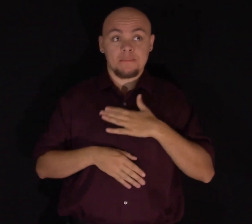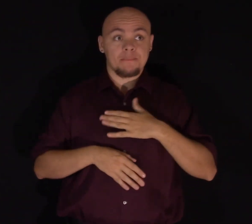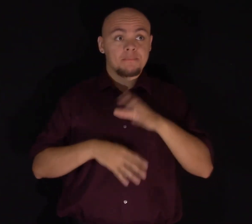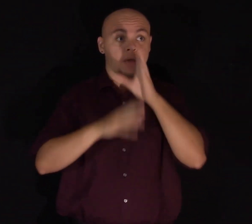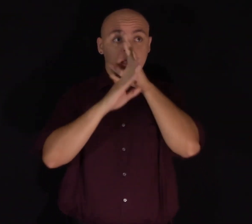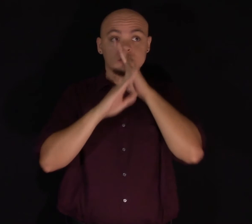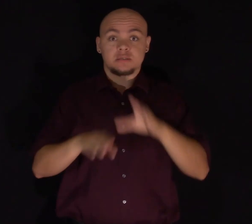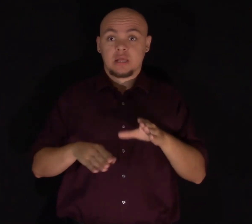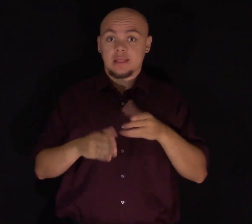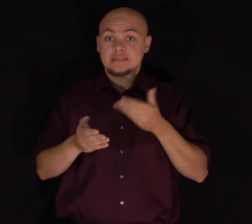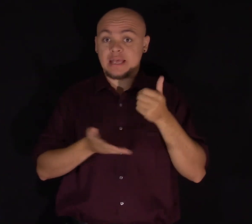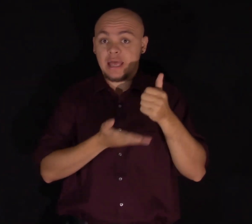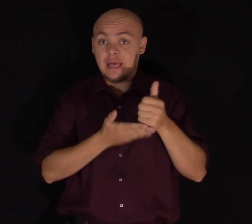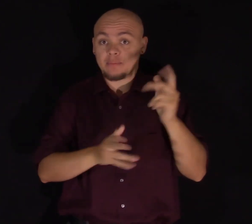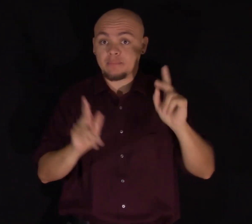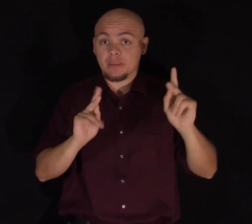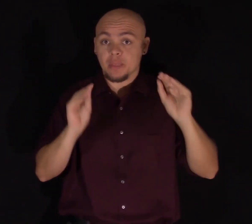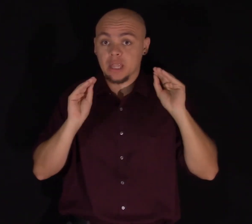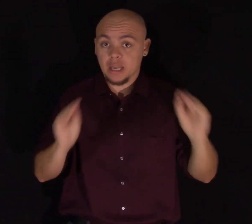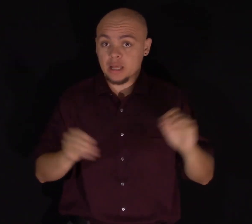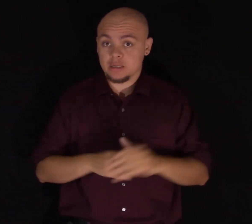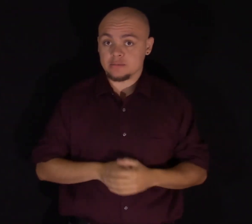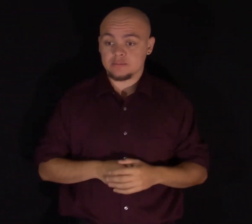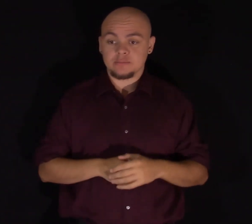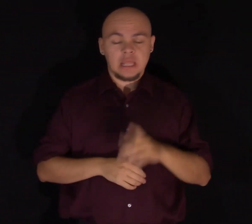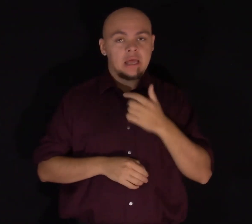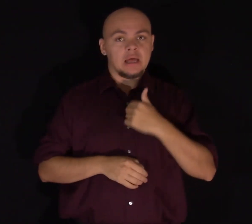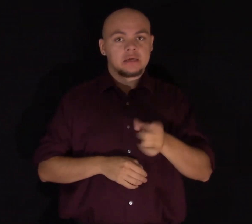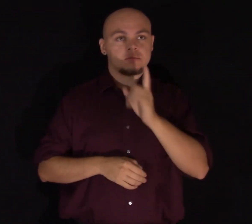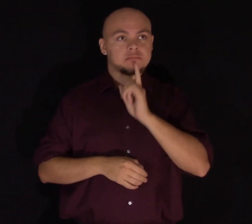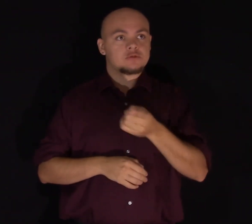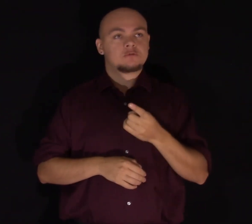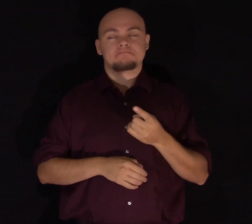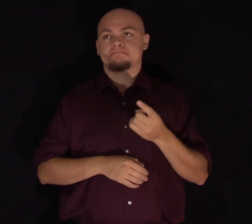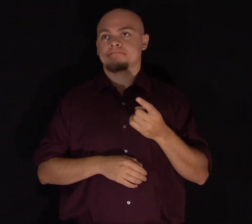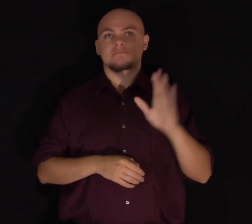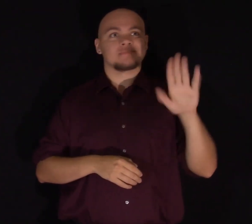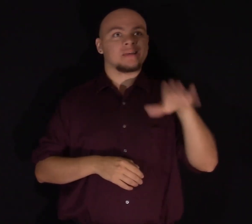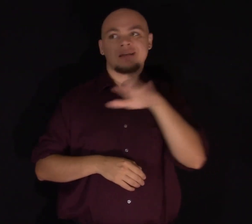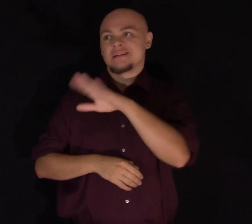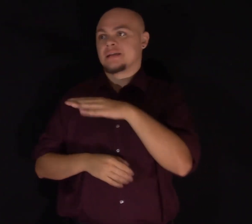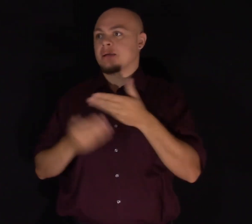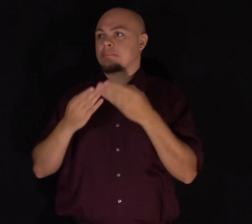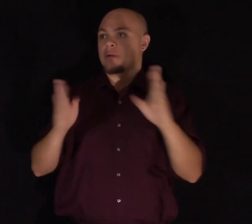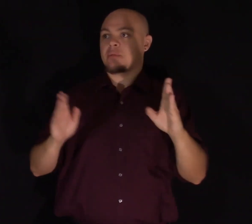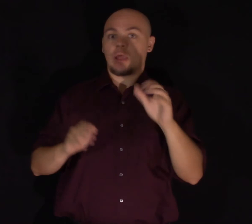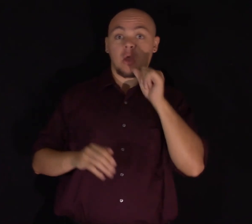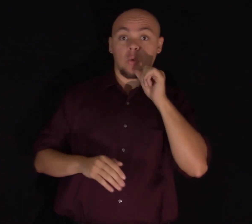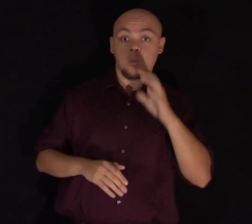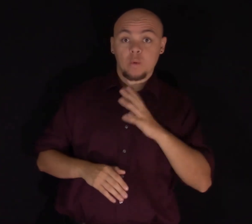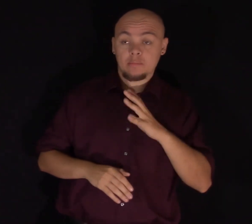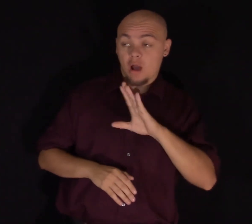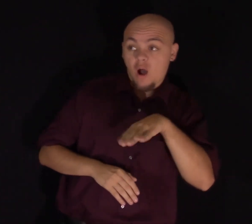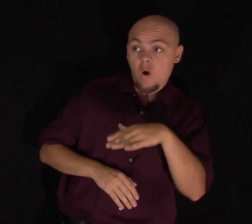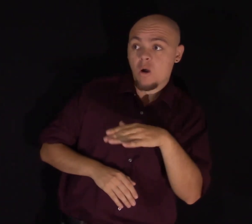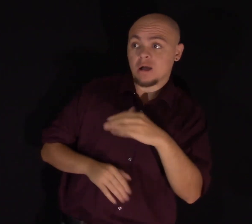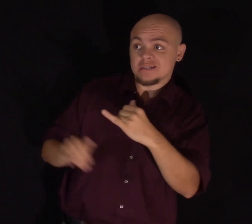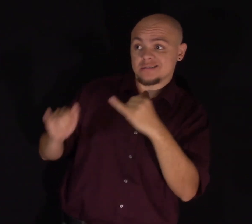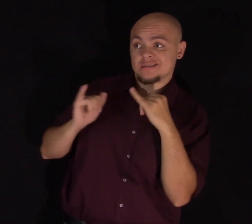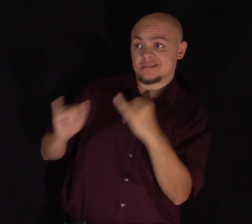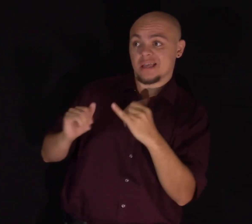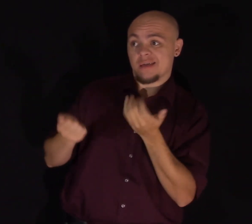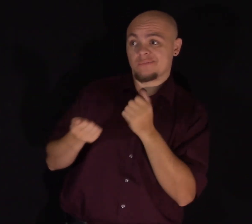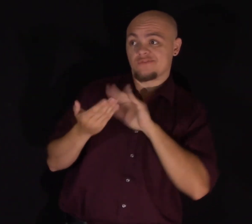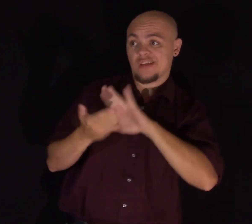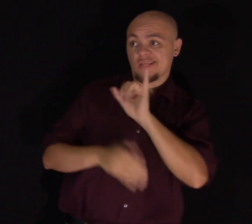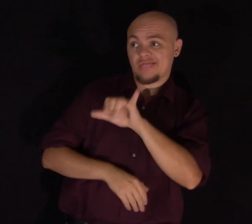no one. So I fearfully spoke up about it publicly, and other women started coming out to talk about, I too have faced this